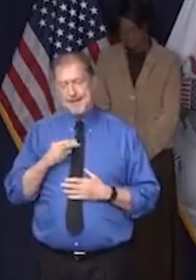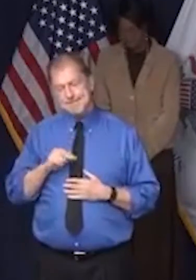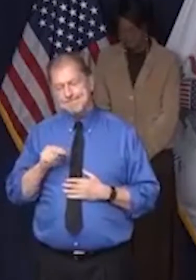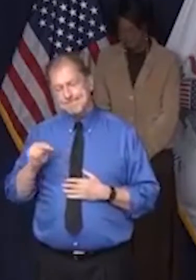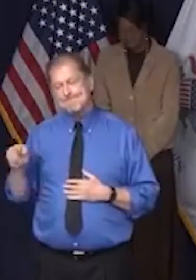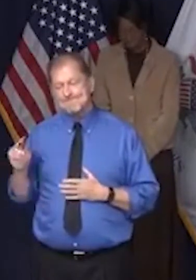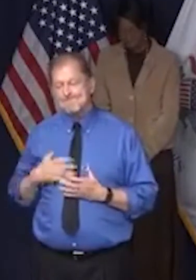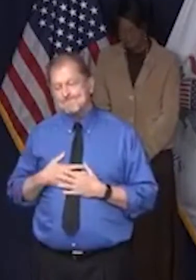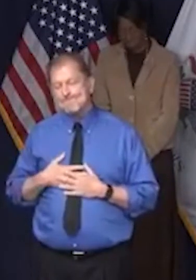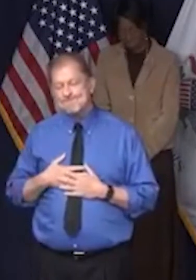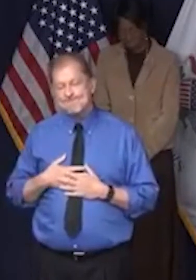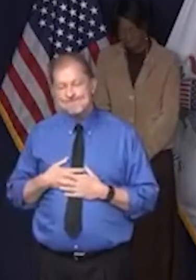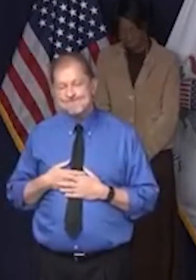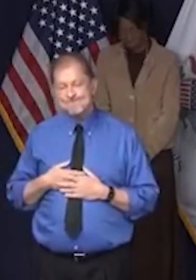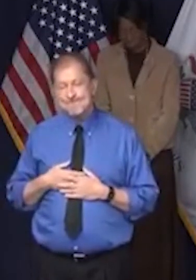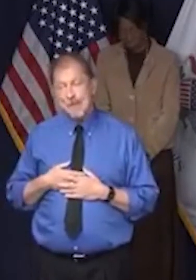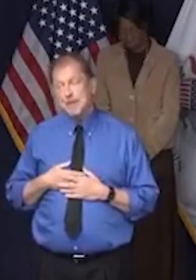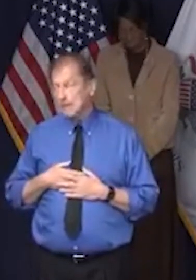the numbers are,